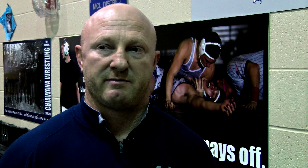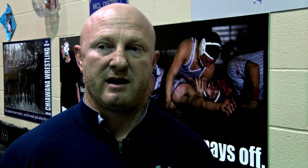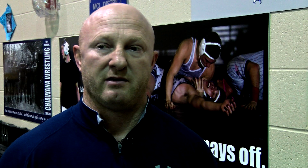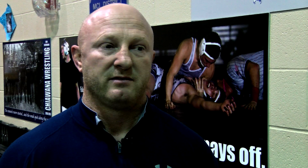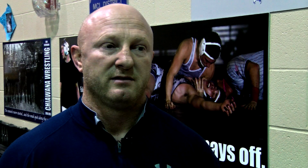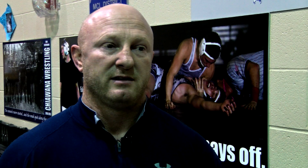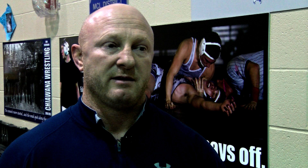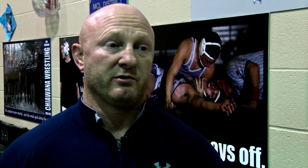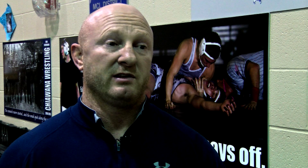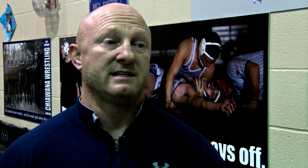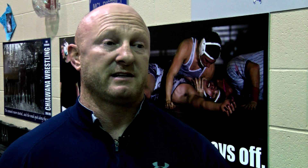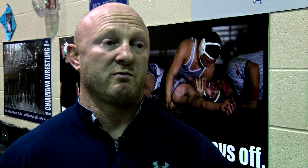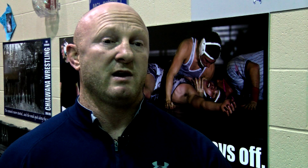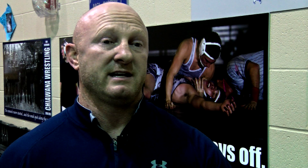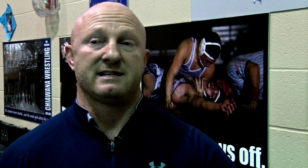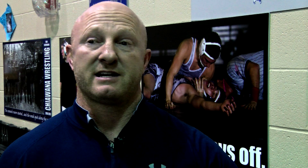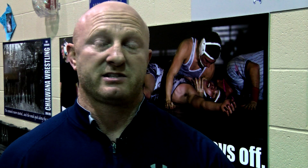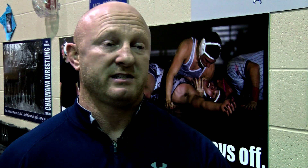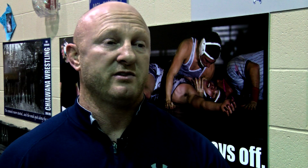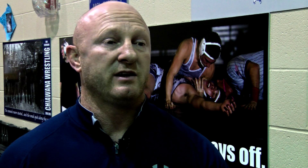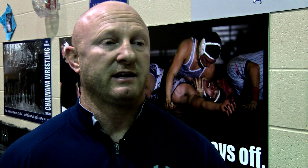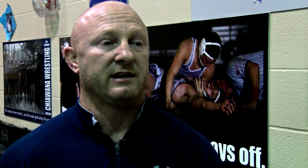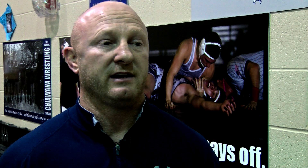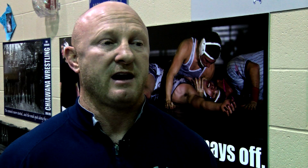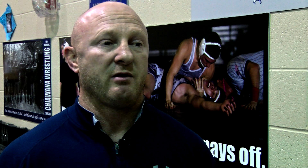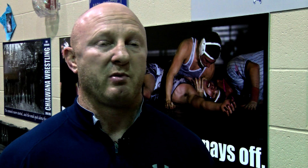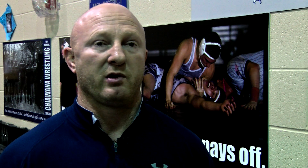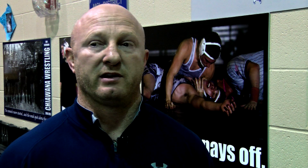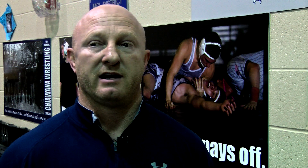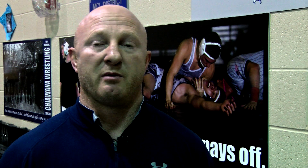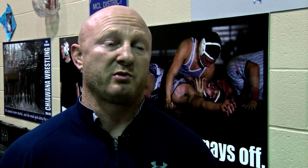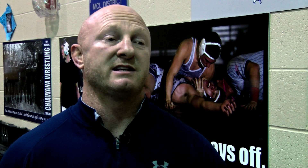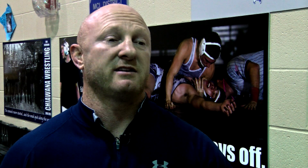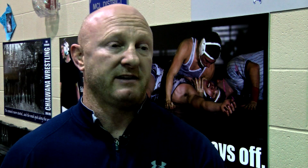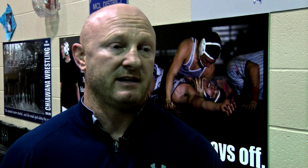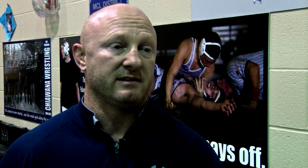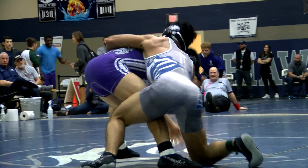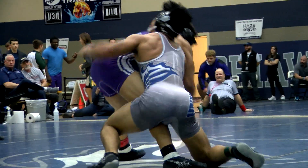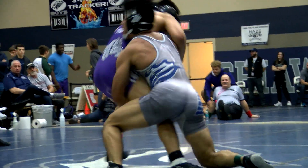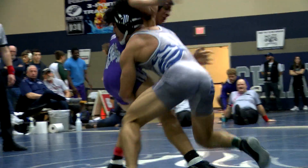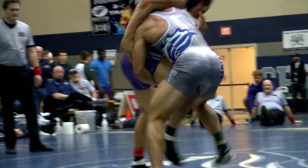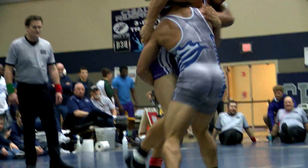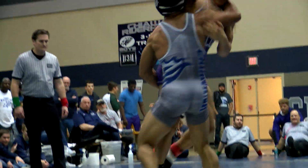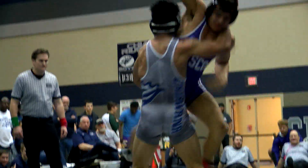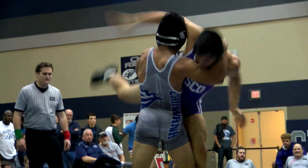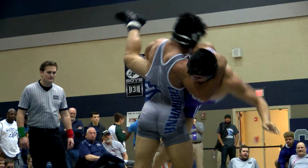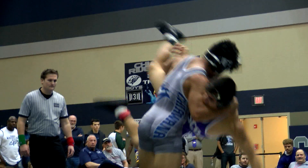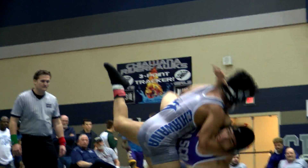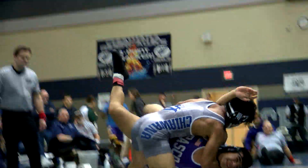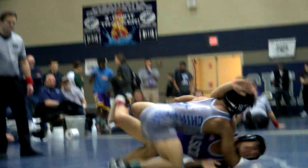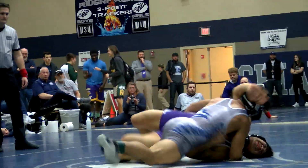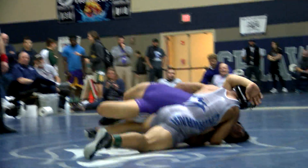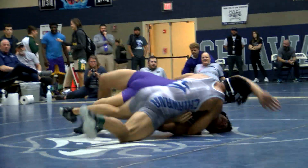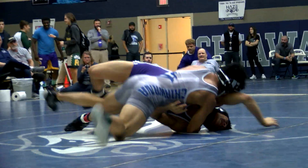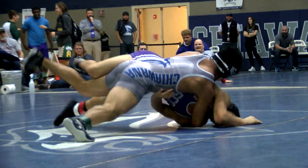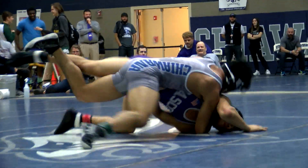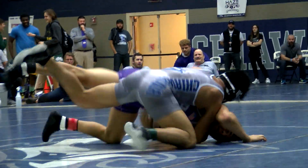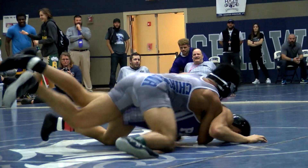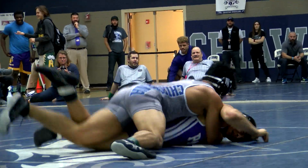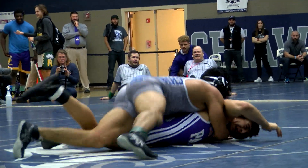about him realizing what he's actually doing and how important and how impressive it is. Not only that, he's one of the best in the state. Being